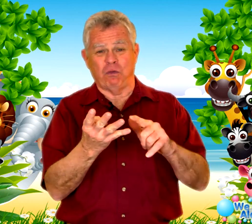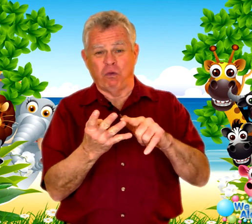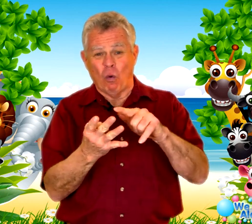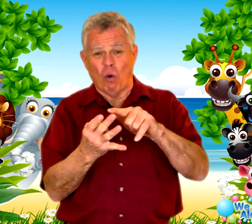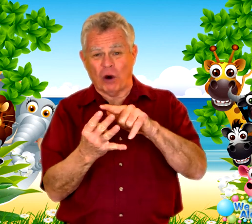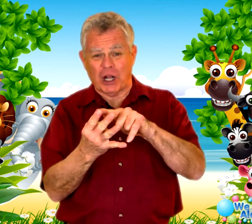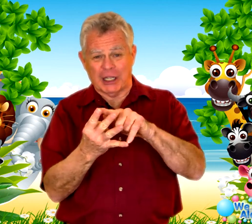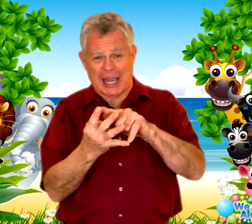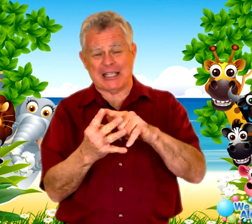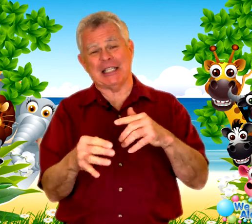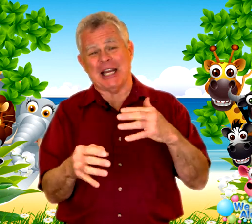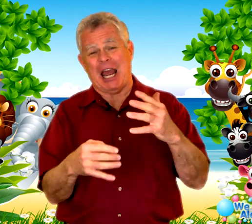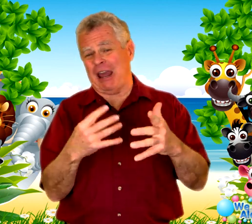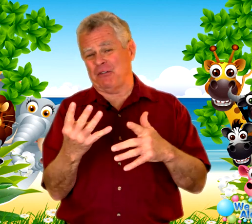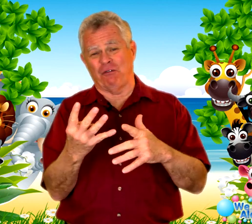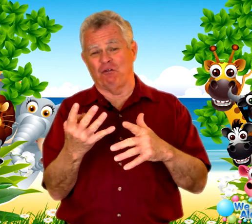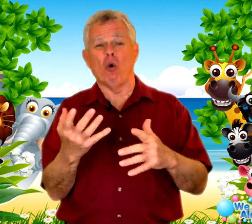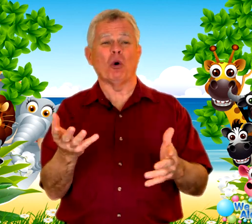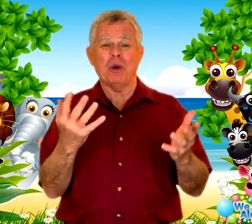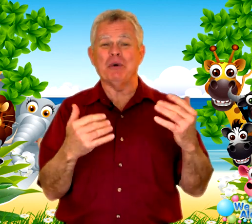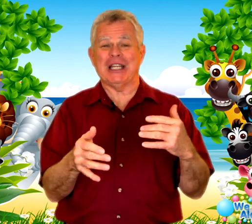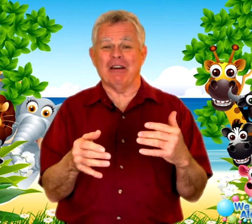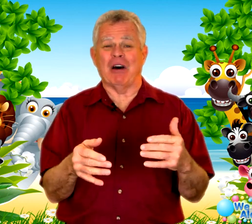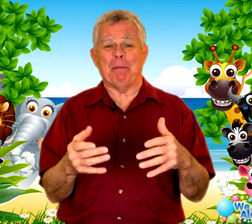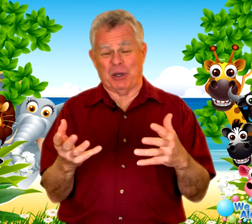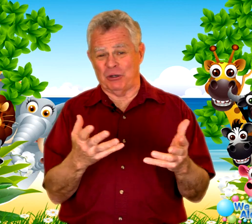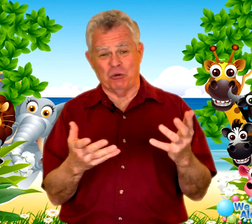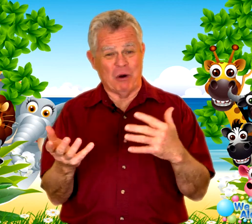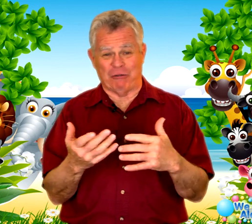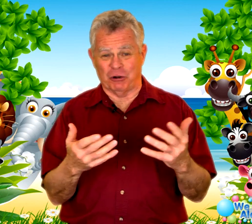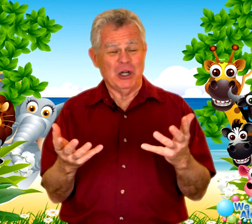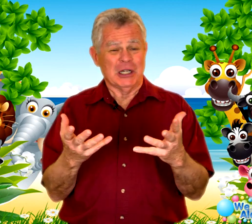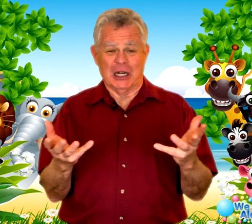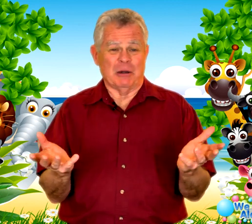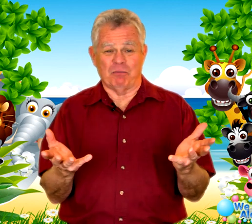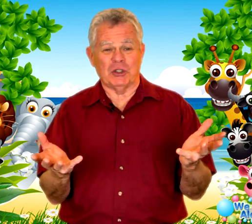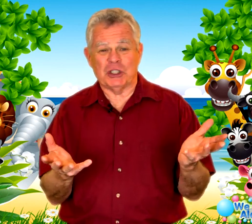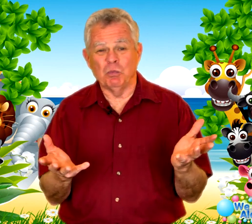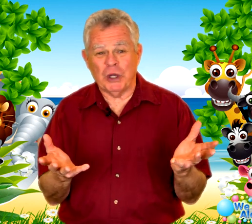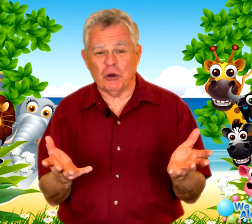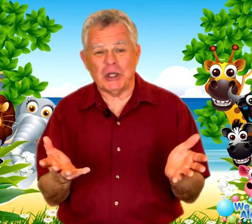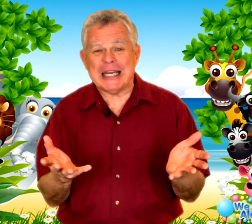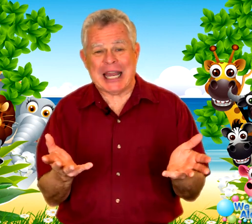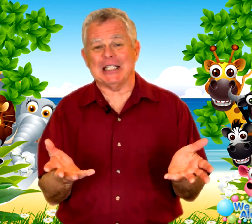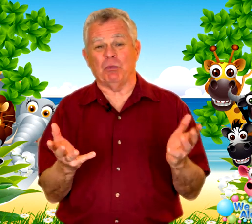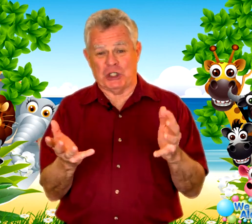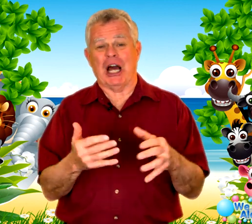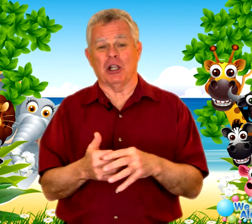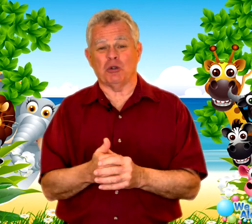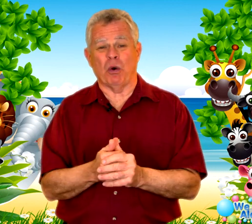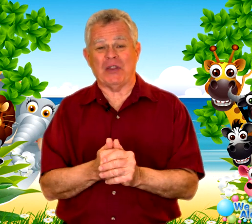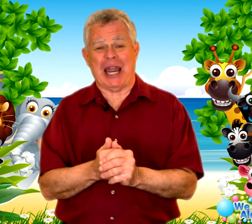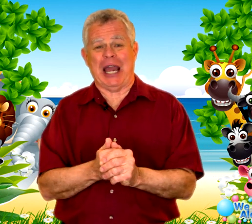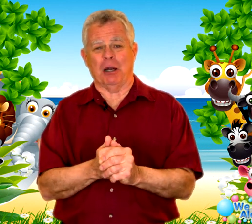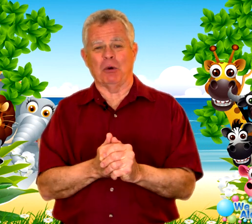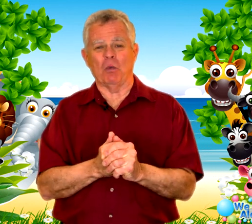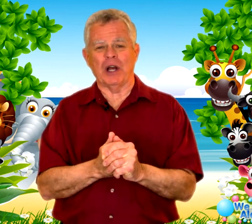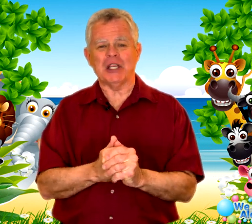four guesses. And after four, we would give up and whoever we couldn't guess it would tell us what the animal was.